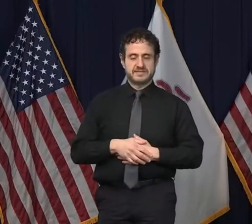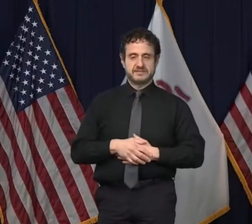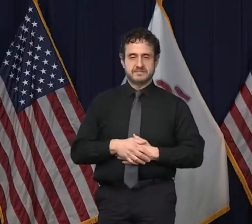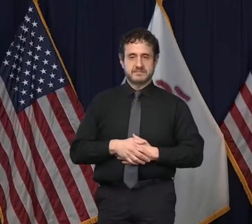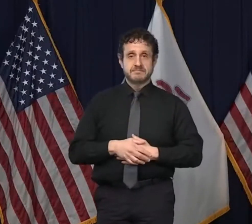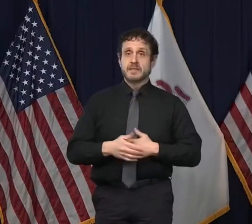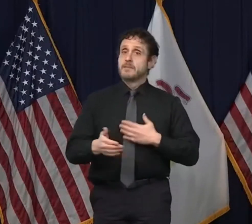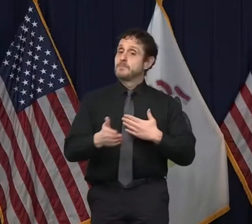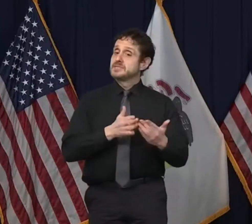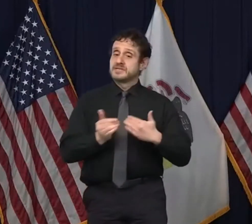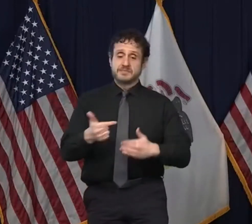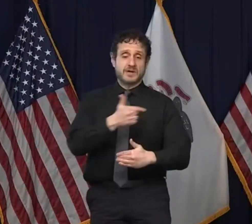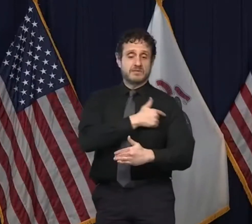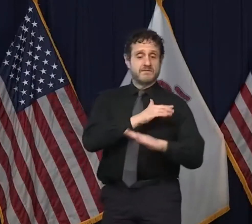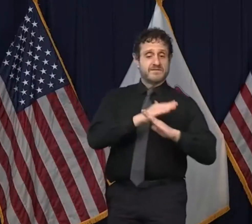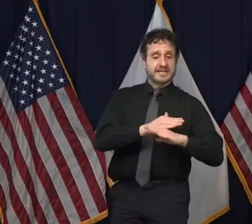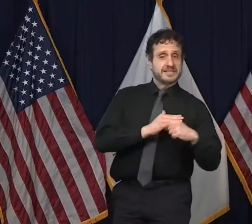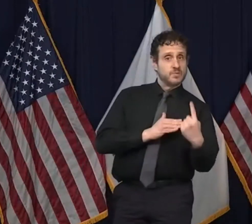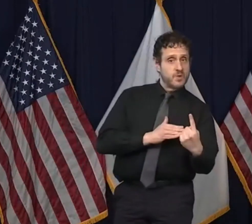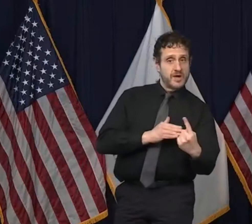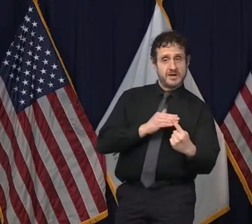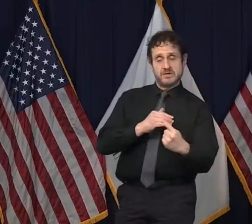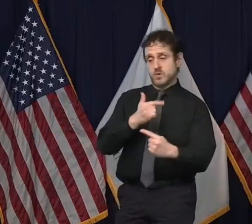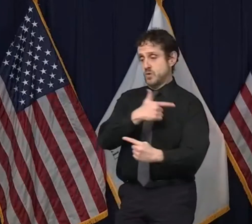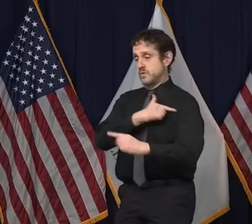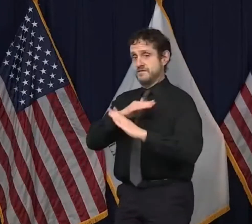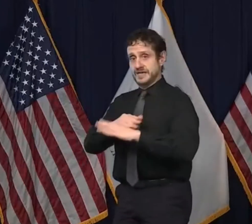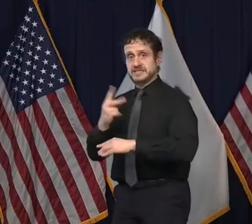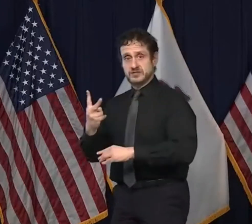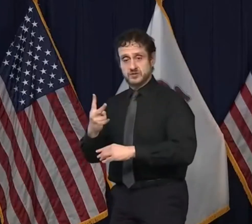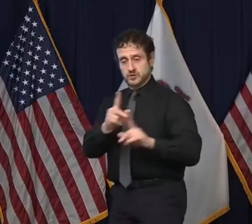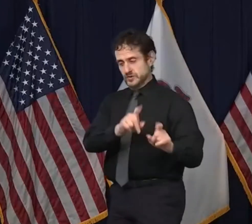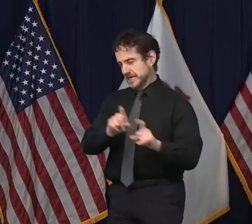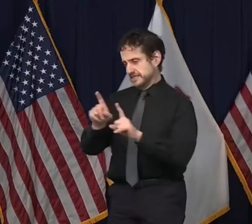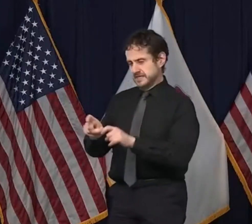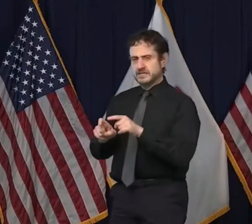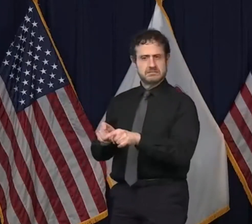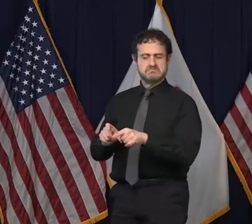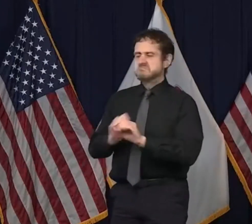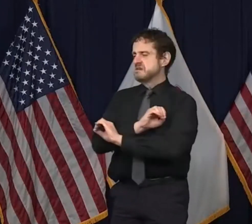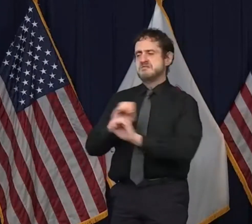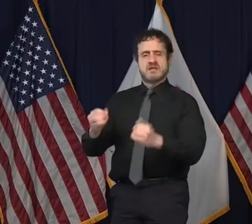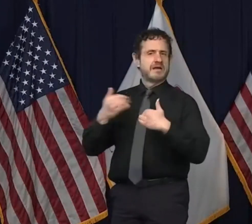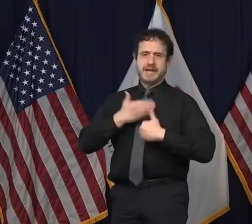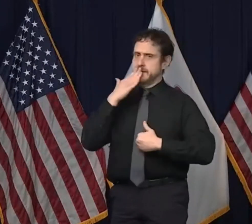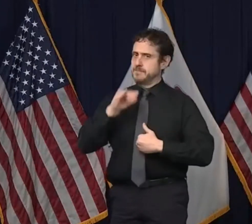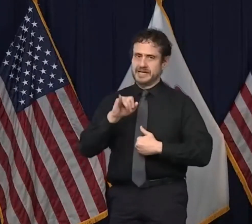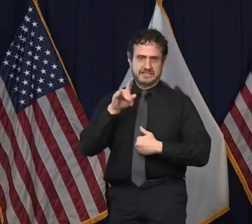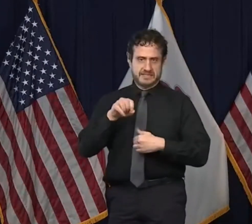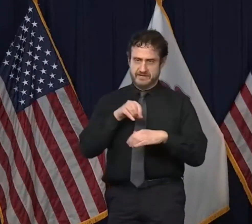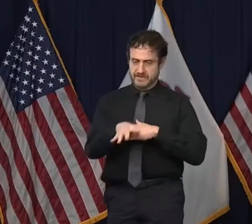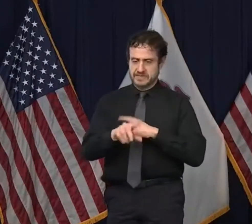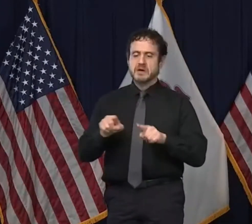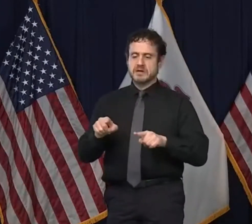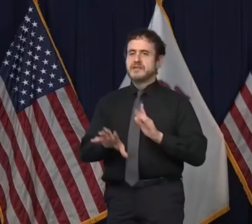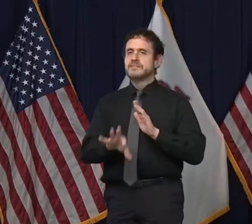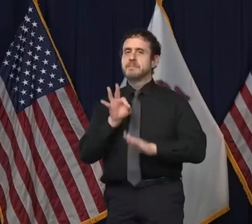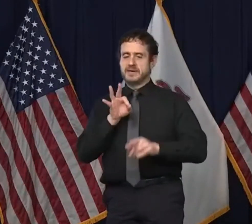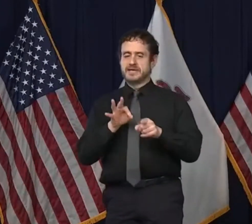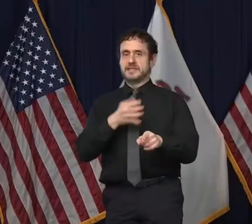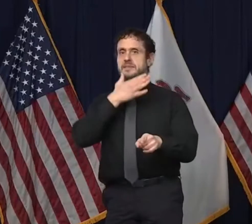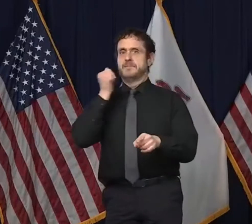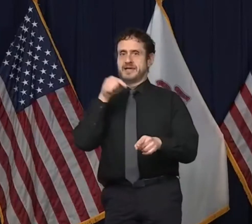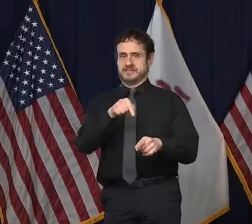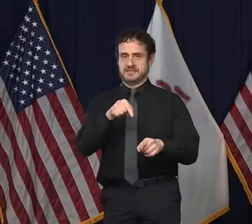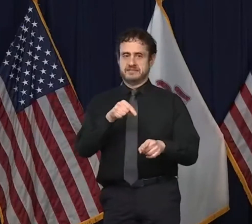people received, no participants recorded any serious adverse side effects. And